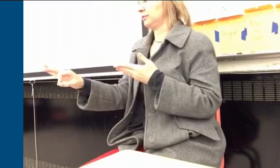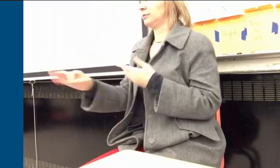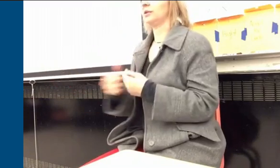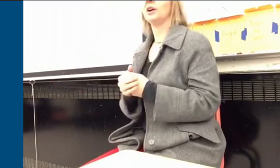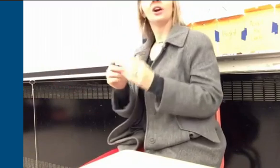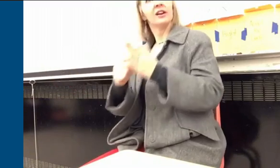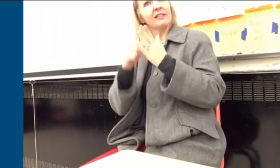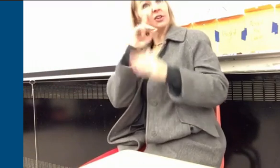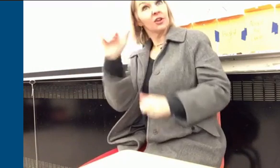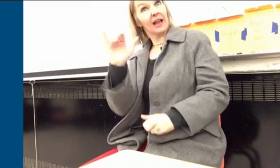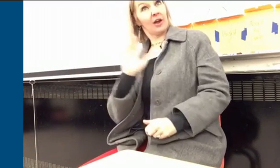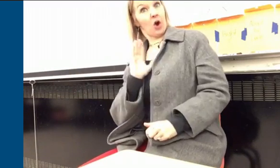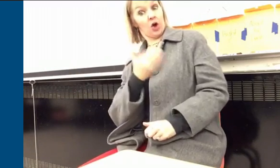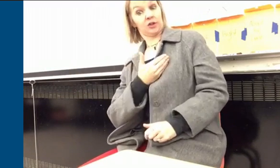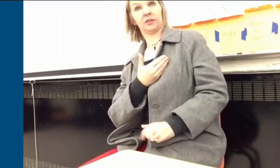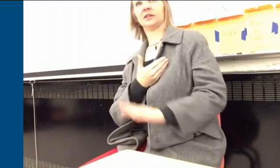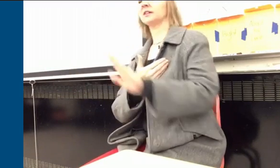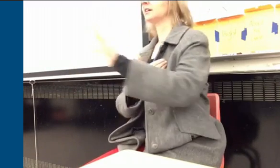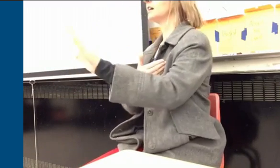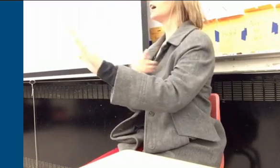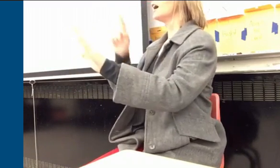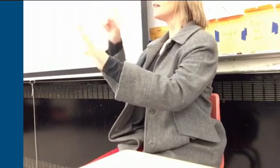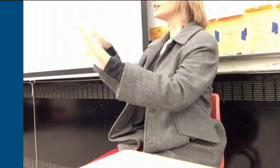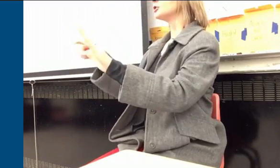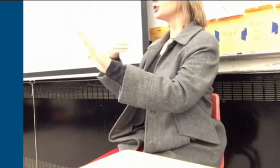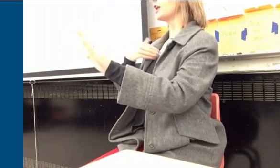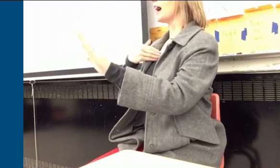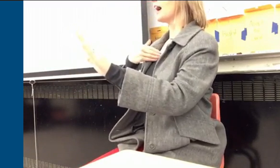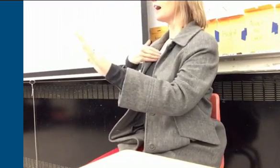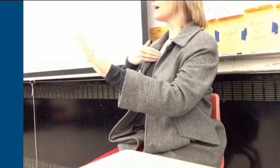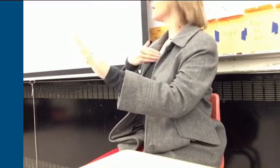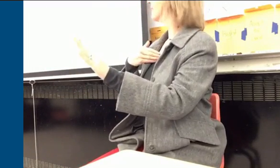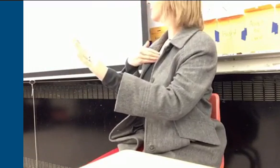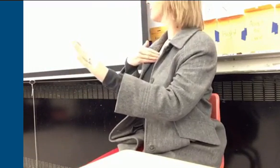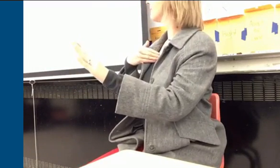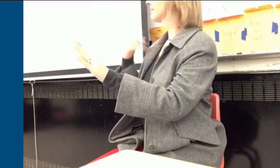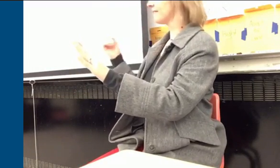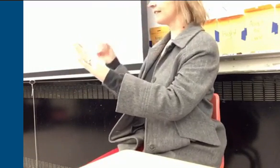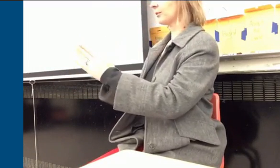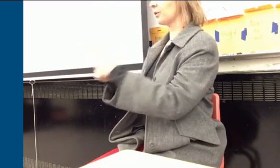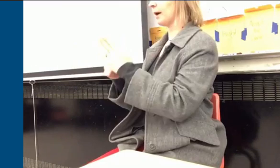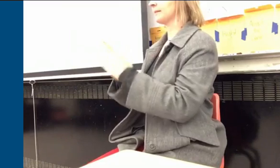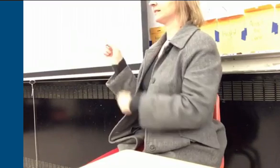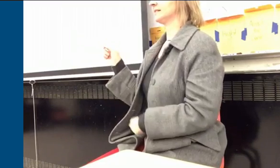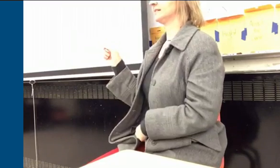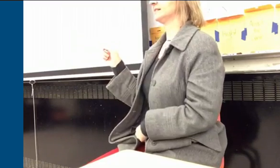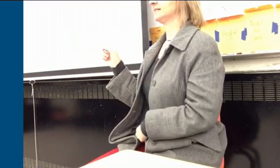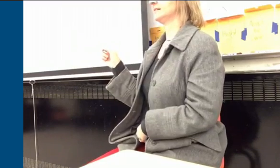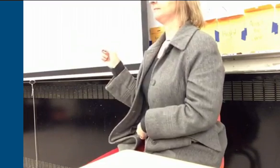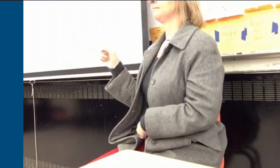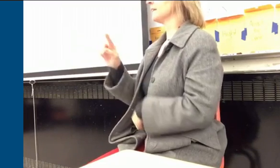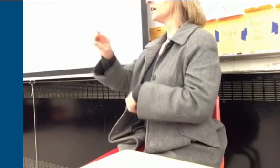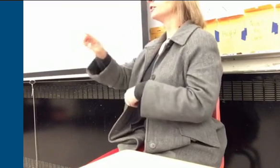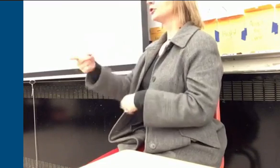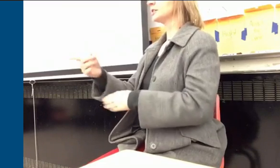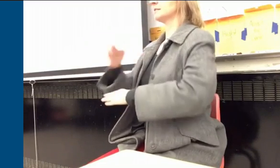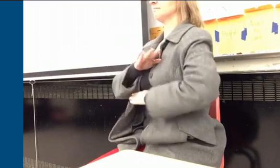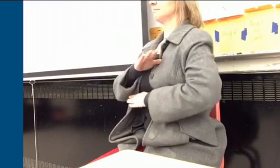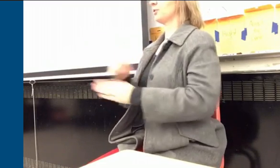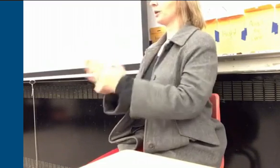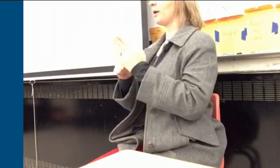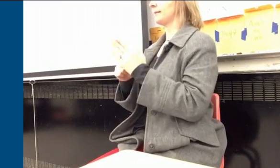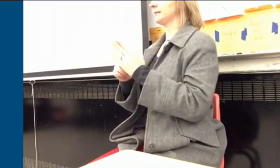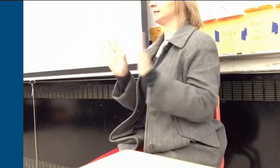cars? They should have, you just have to meet the requirements. I mean like a body. It just has to meet the requirements. Do